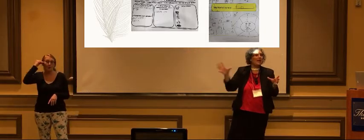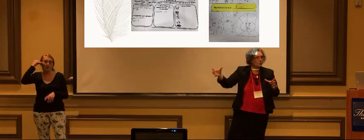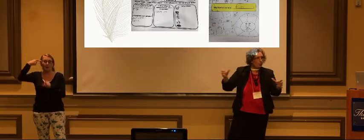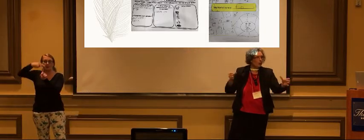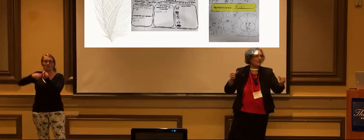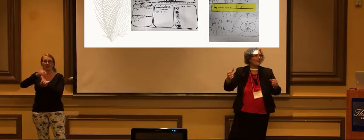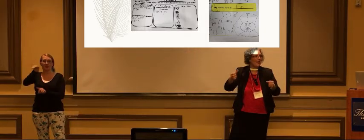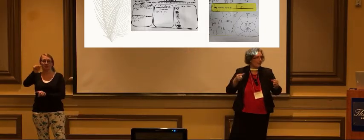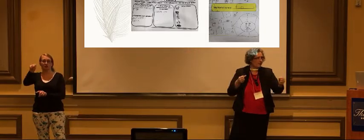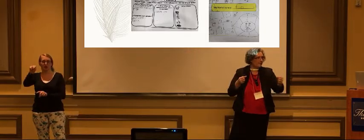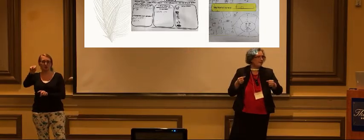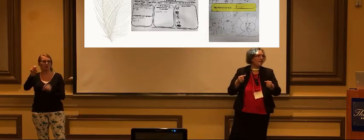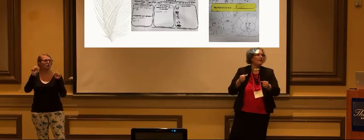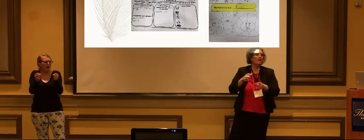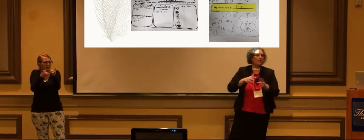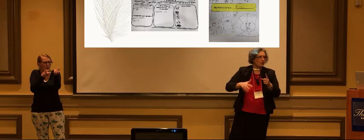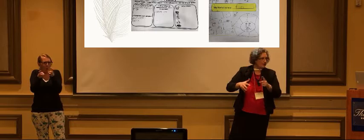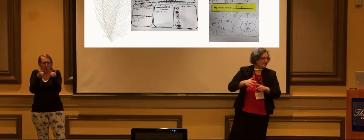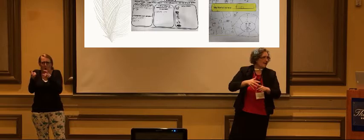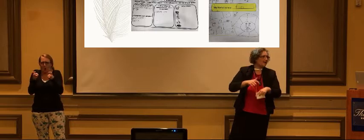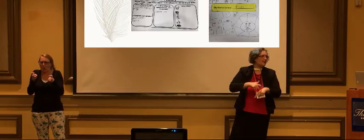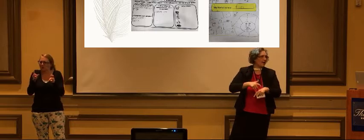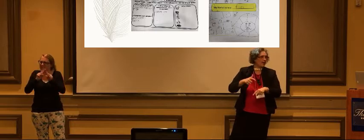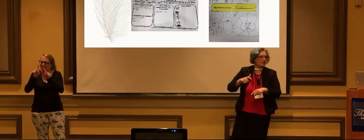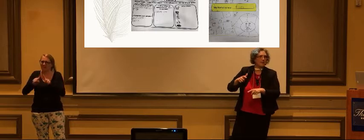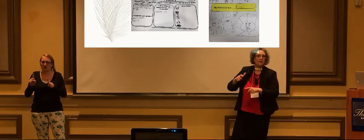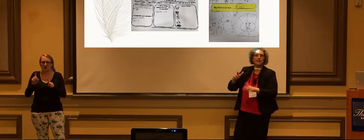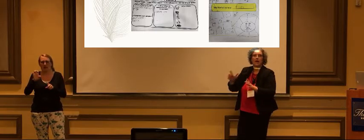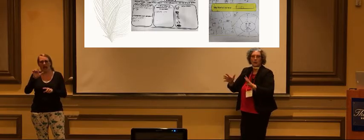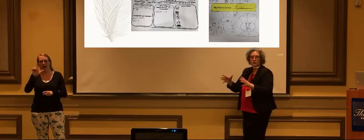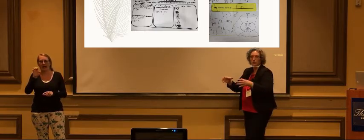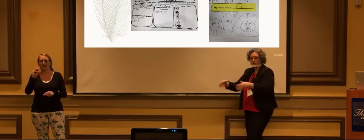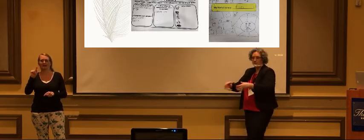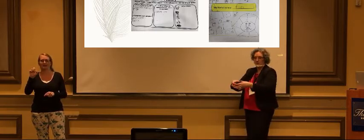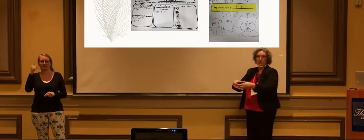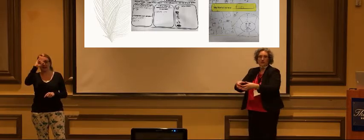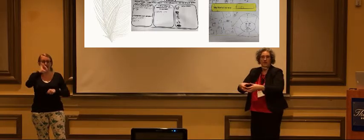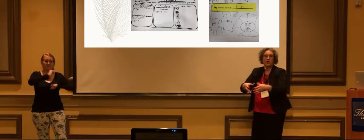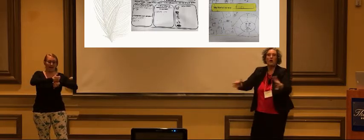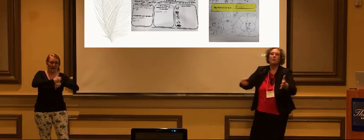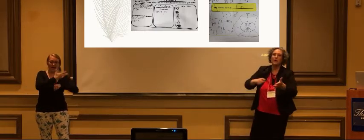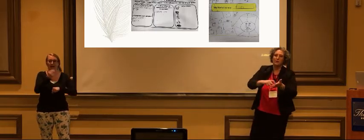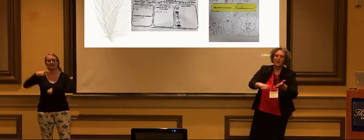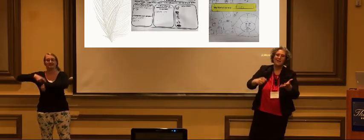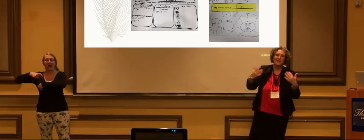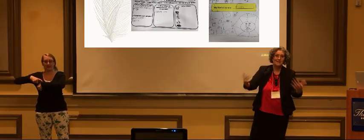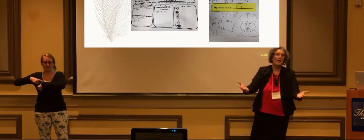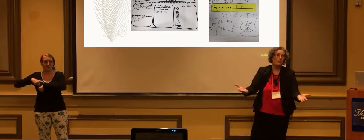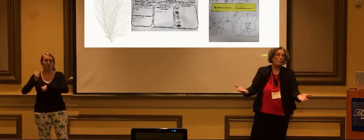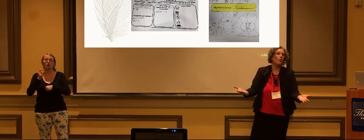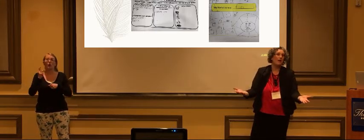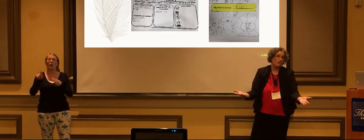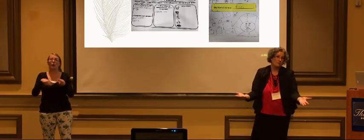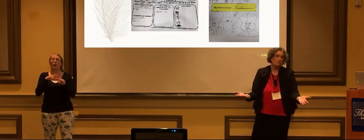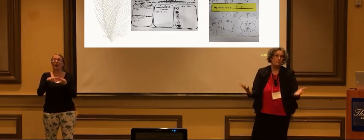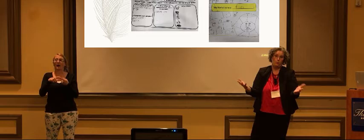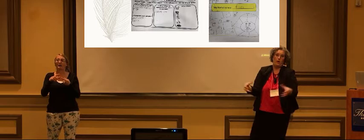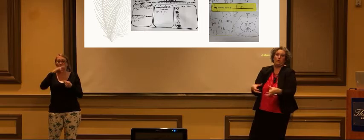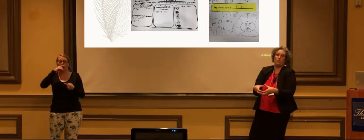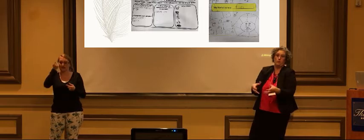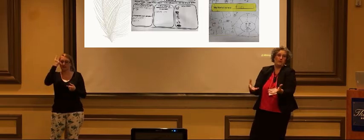we can pull in elements, including setting a time, to help children understand, oh, when I write, I can tell them